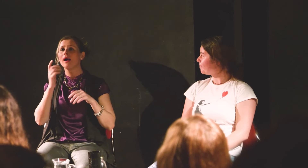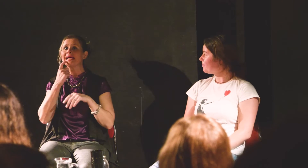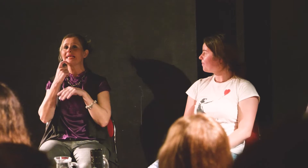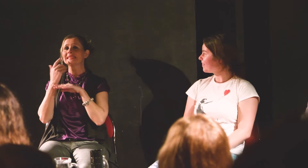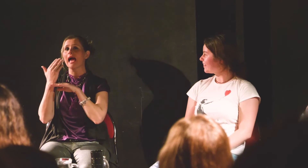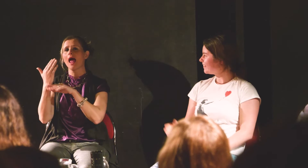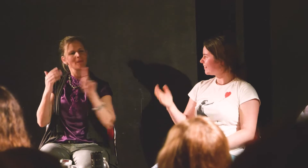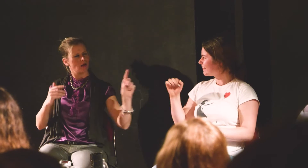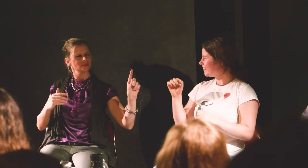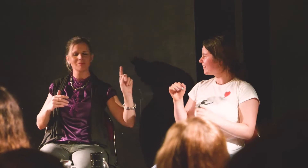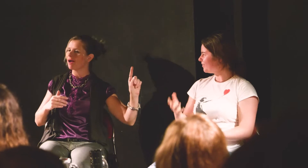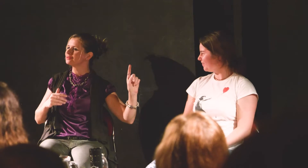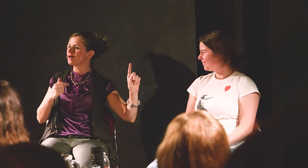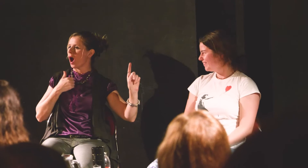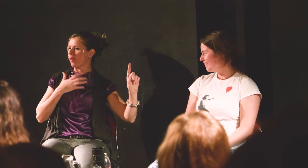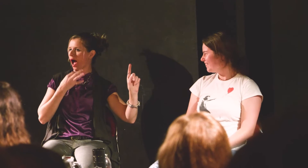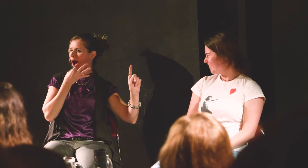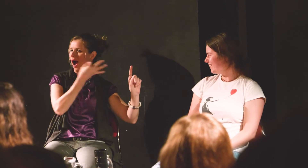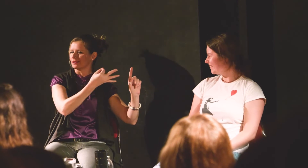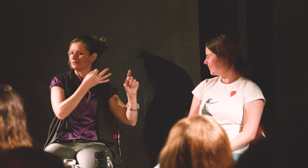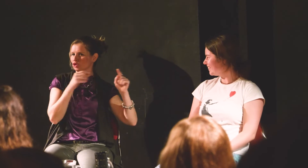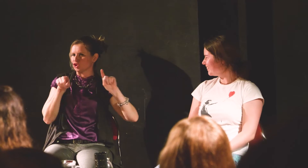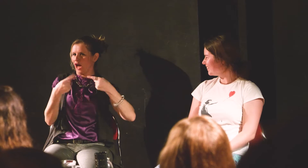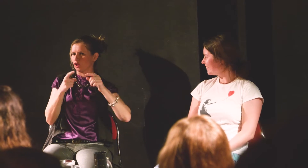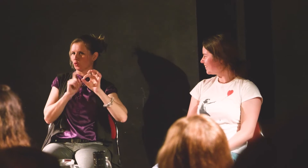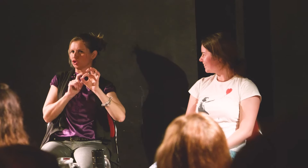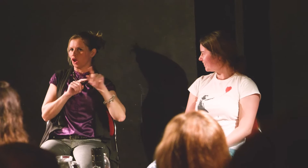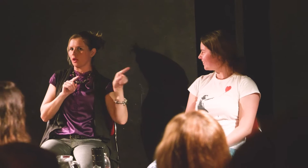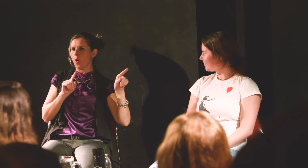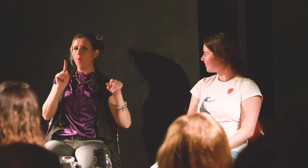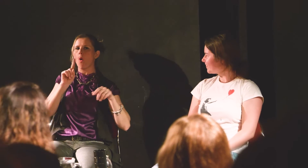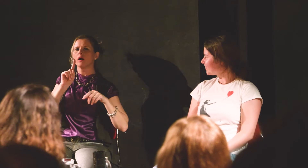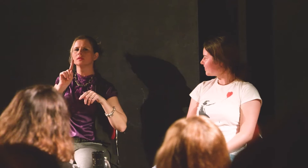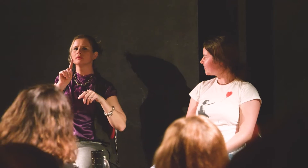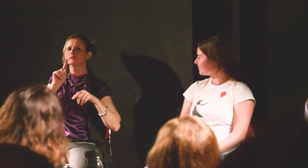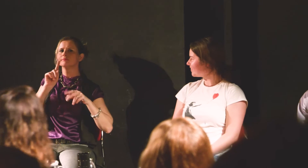done me well. Yeah, so it wasn't really easy sailing then. Actually, I just want to challenge that.